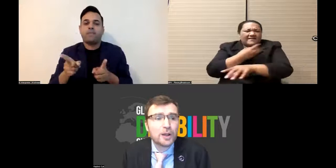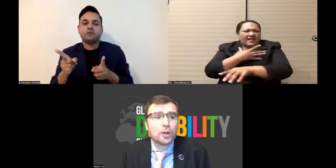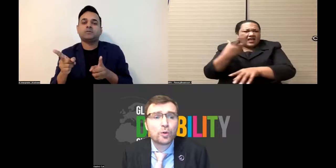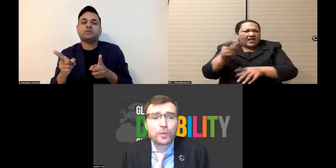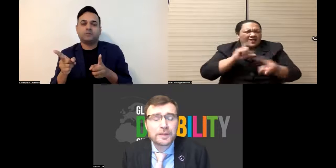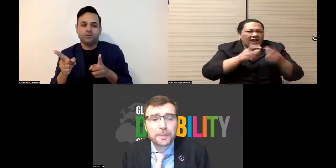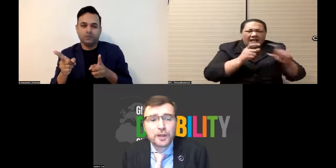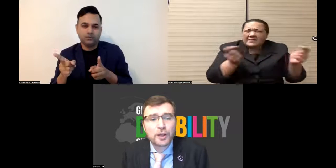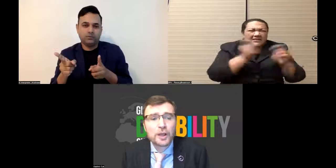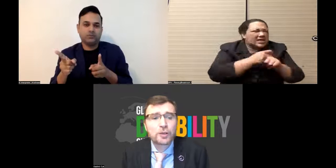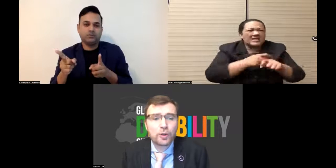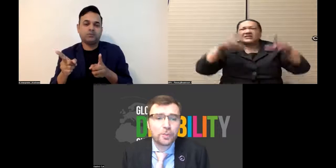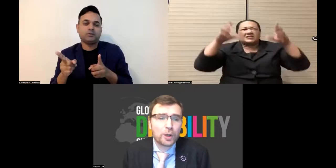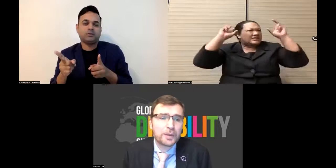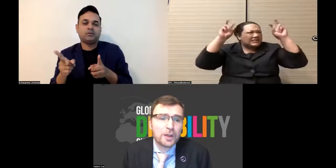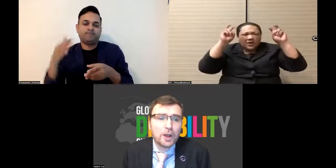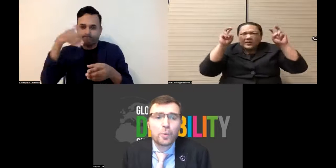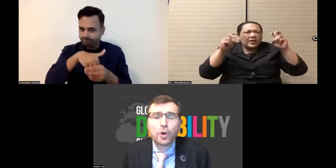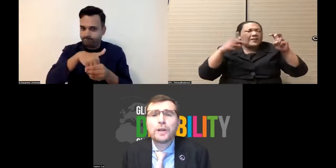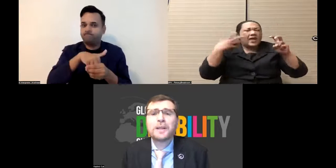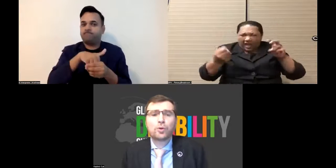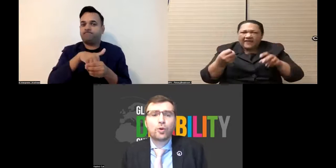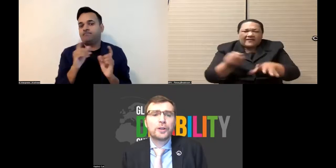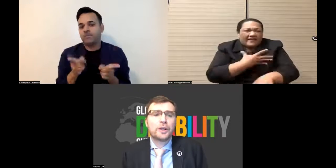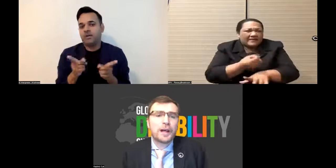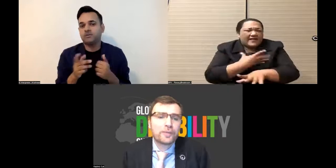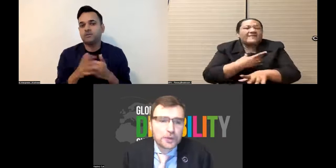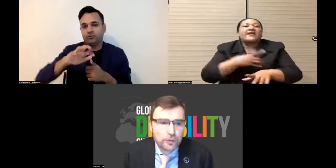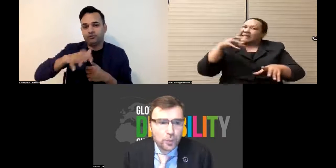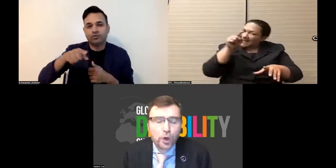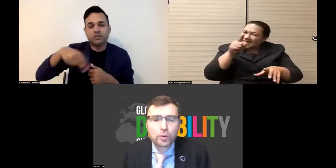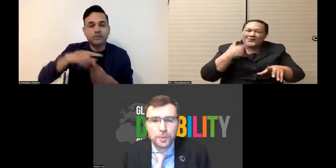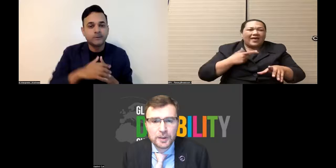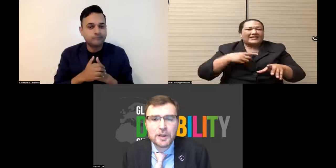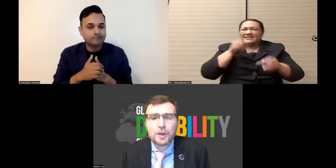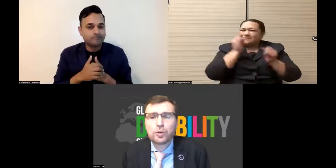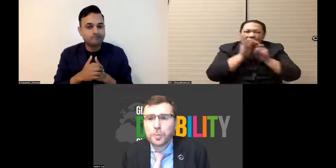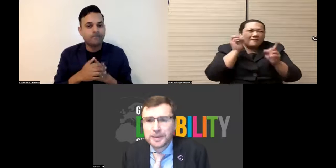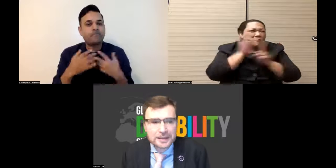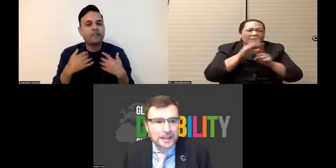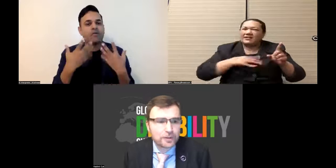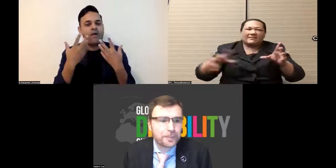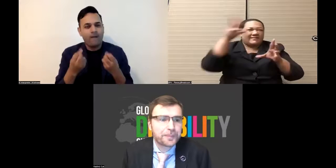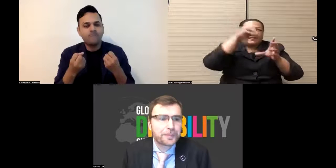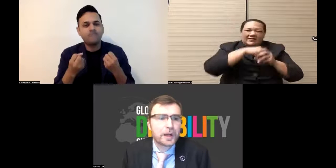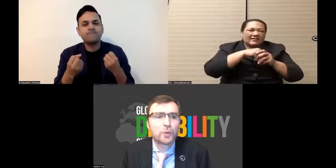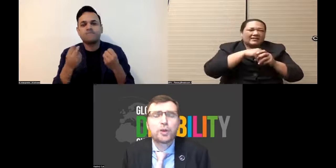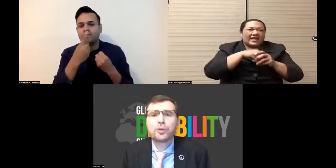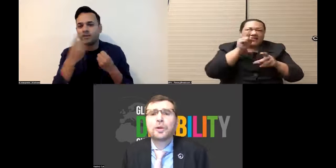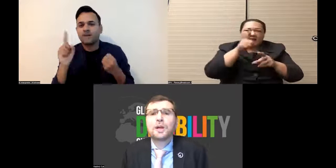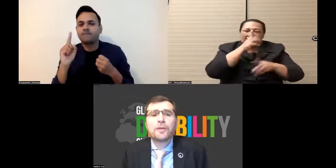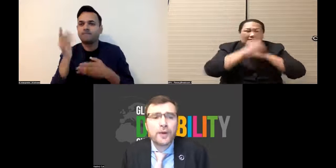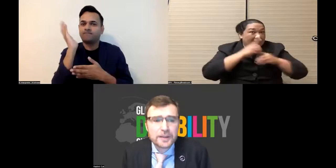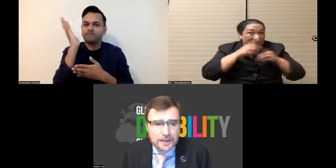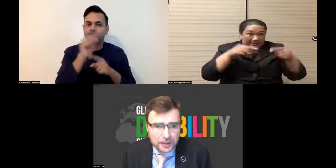summit, to, for example, education or employment. We all need to coordinate efforts if we want to be successful. I wish